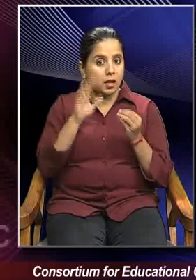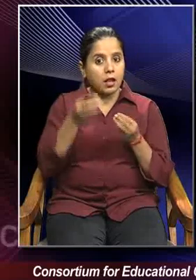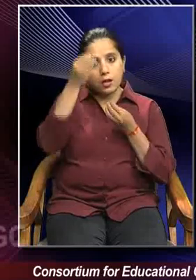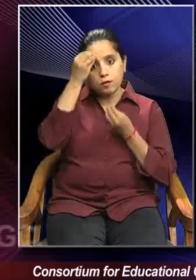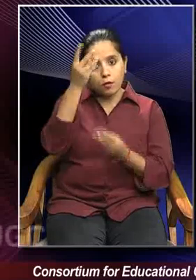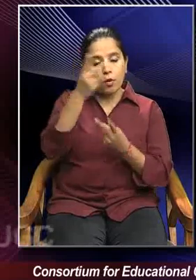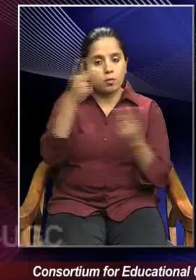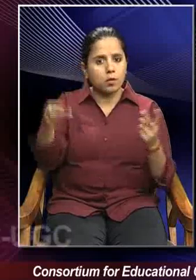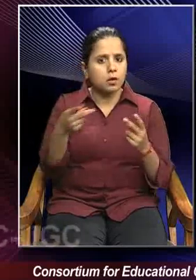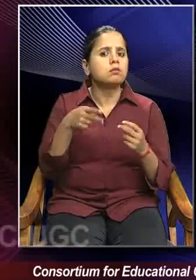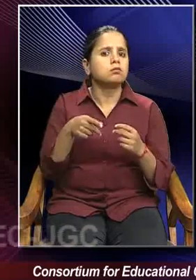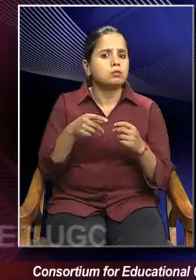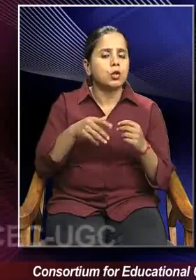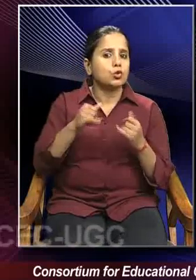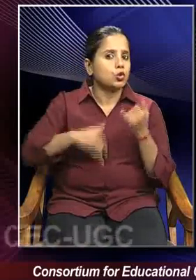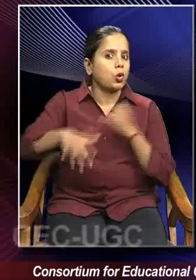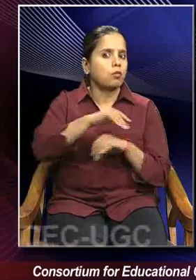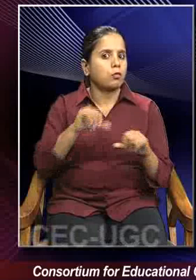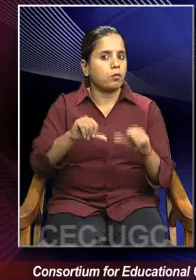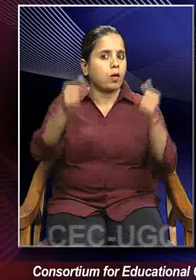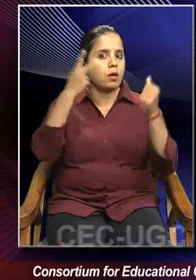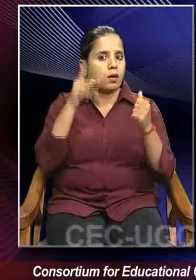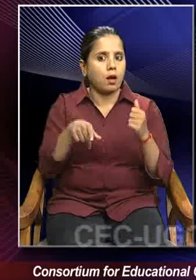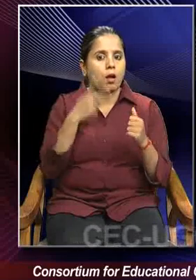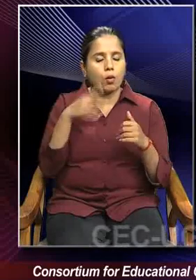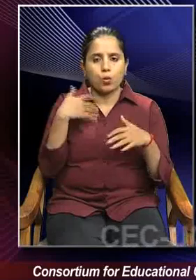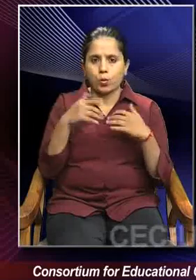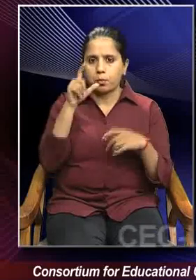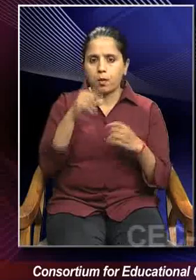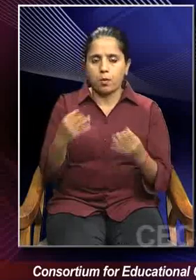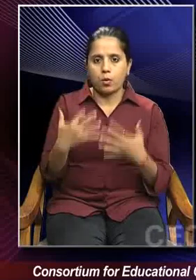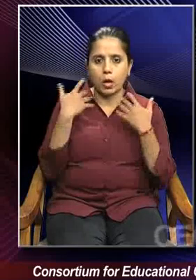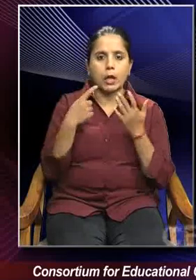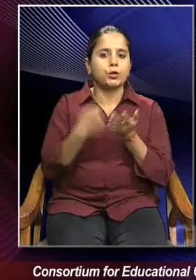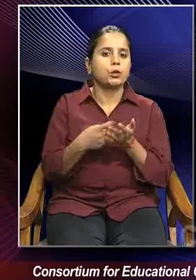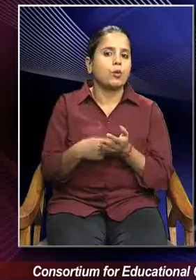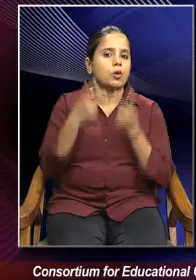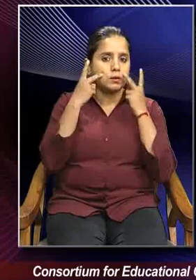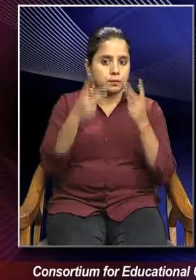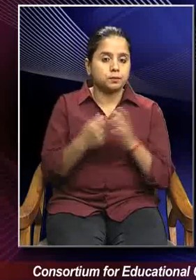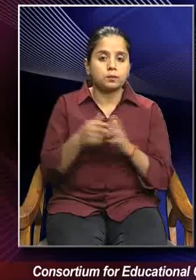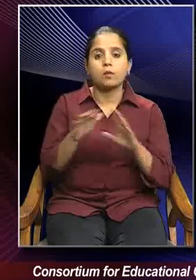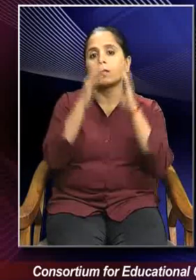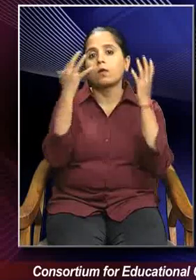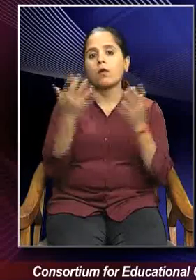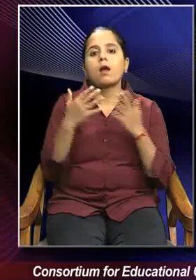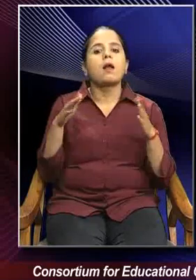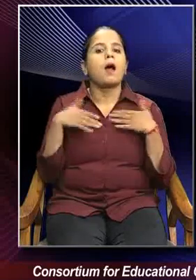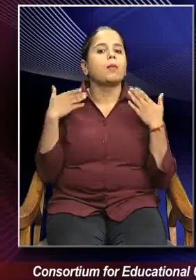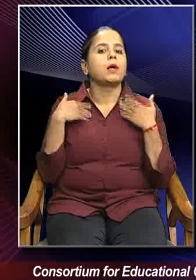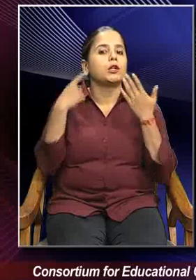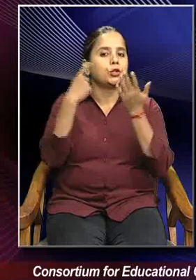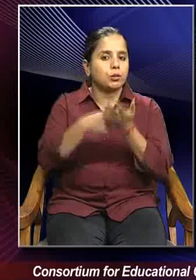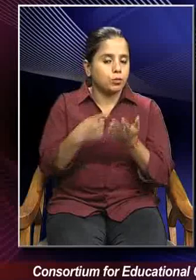a thriving society have been sparked by the report. The World Happiness